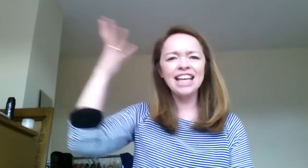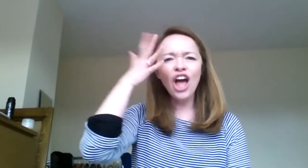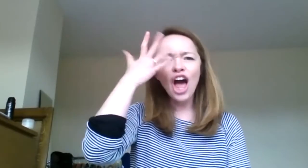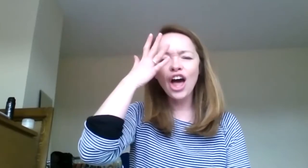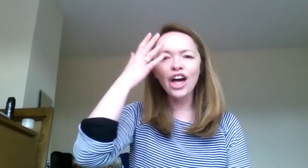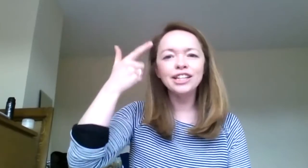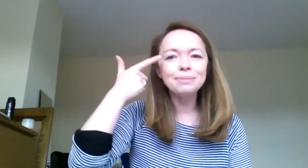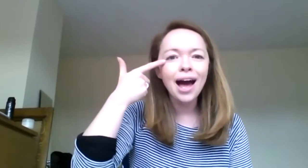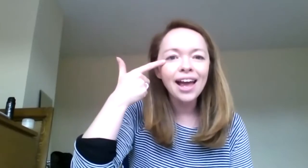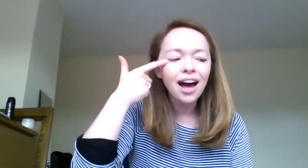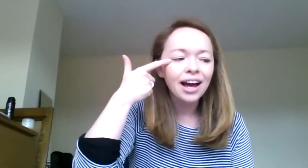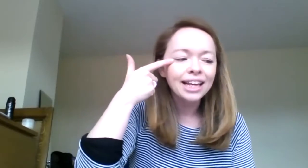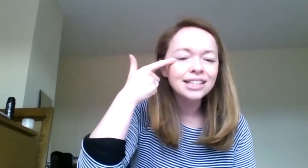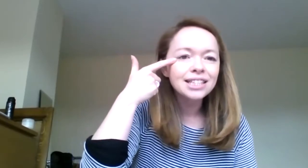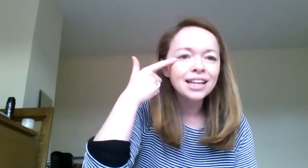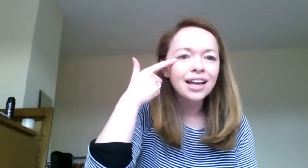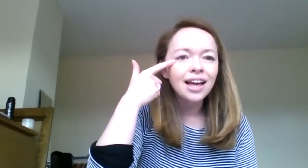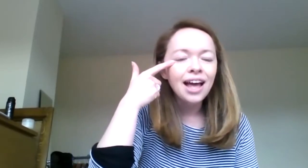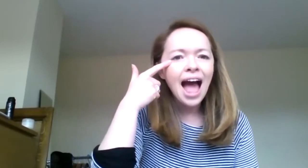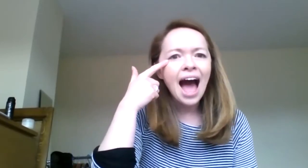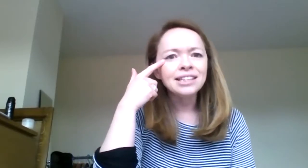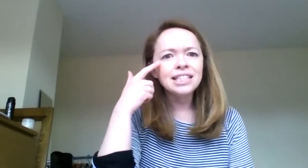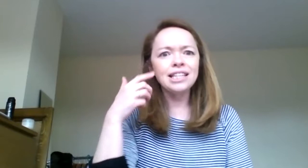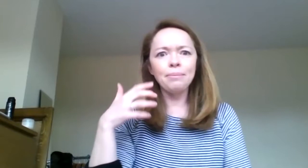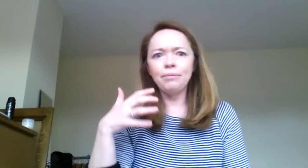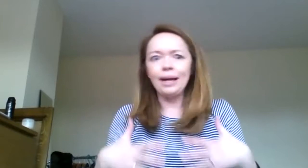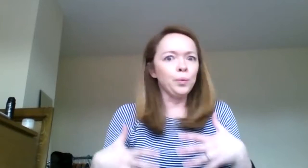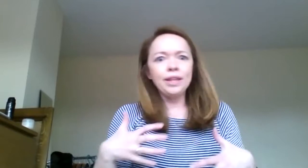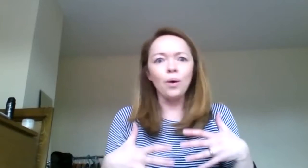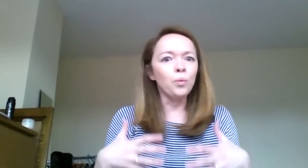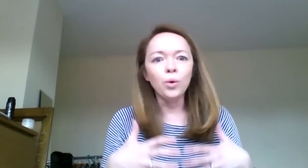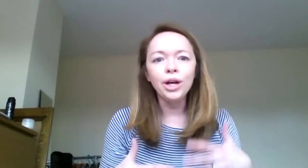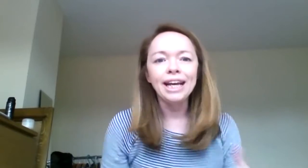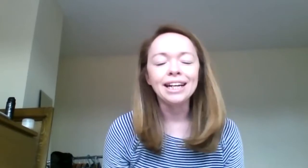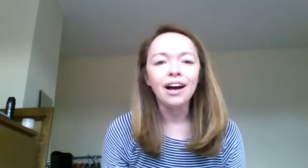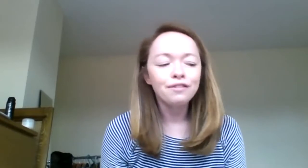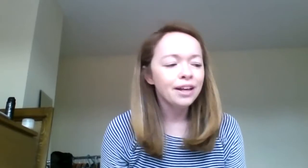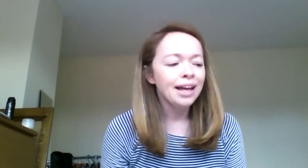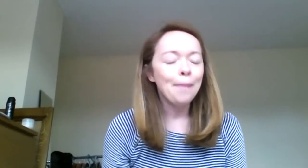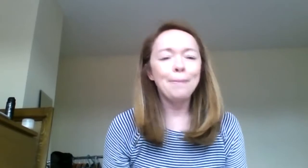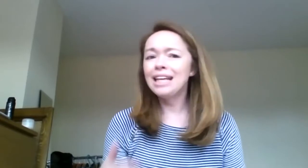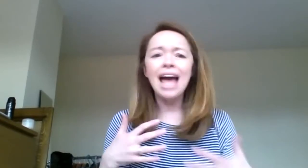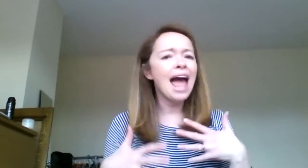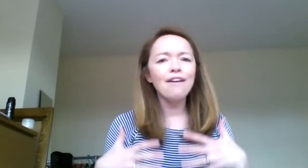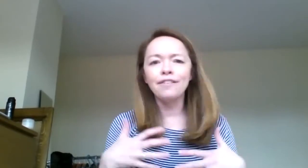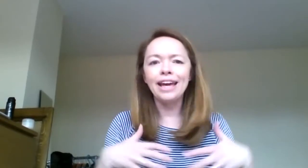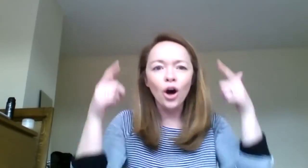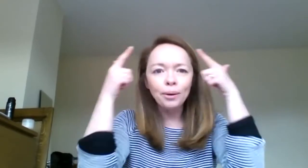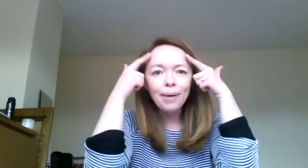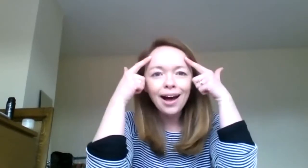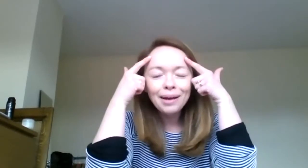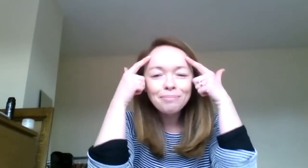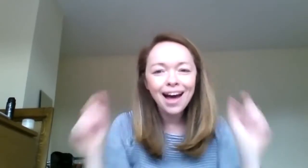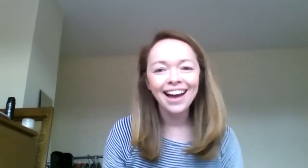sunlight hurts my eyes, and something without warning, love, bears heavy